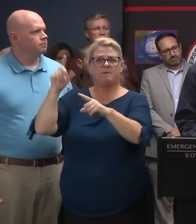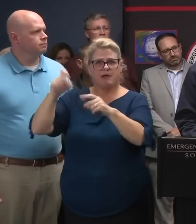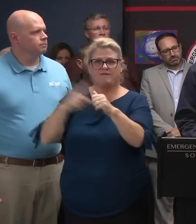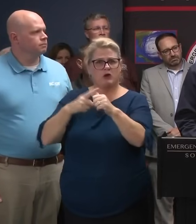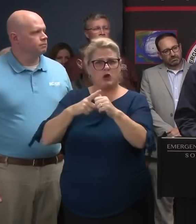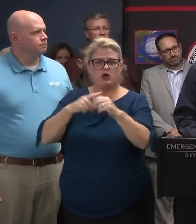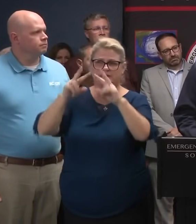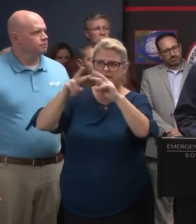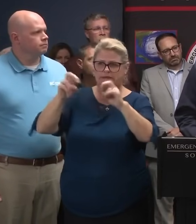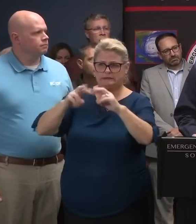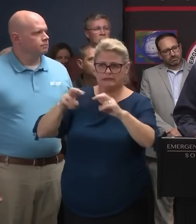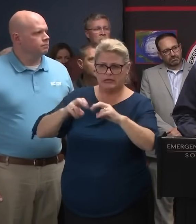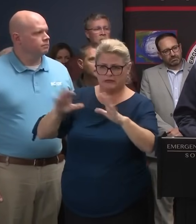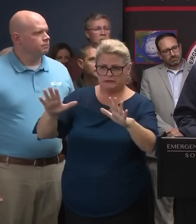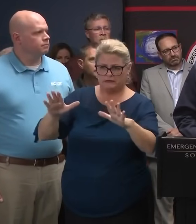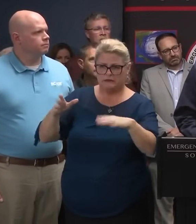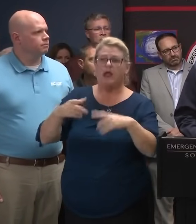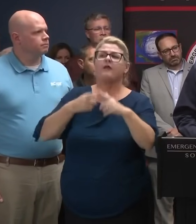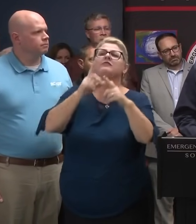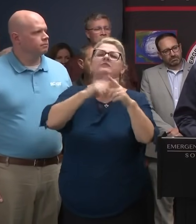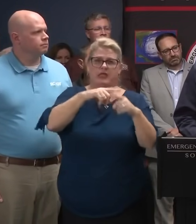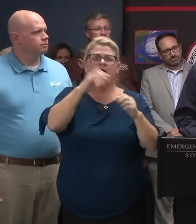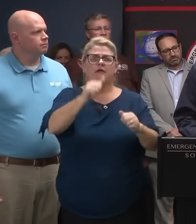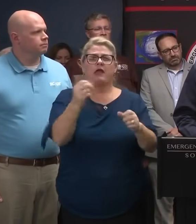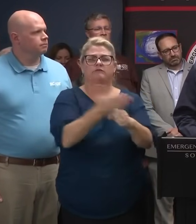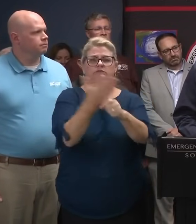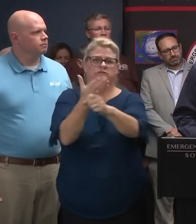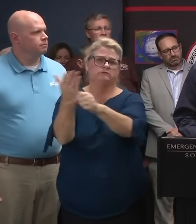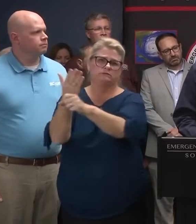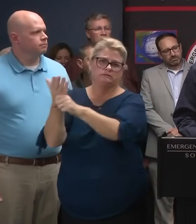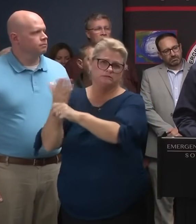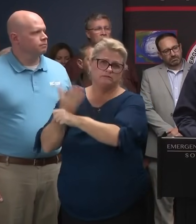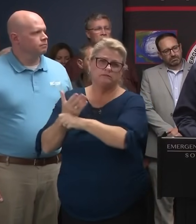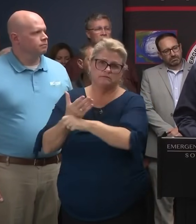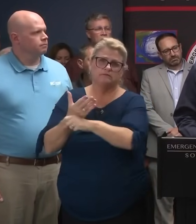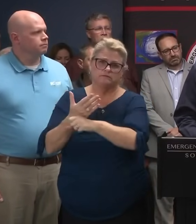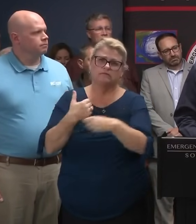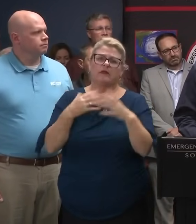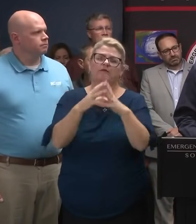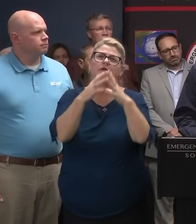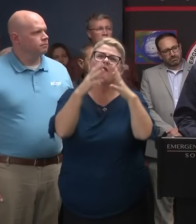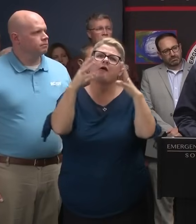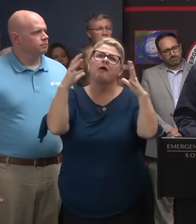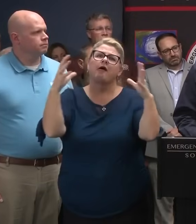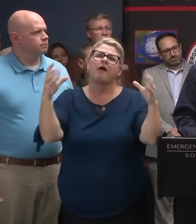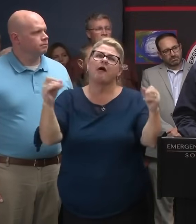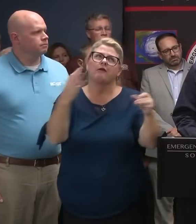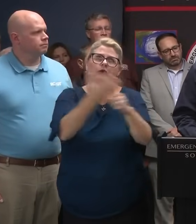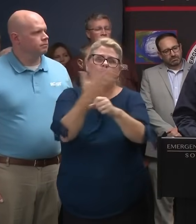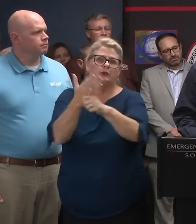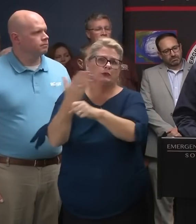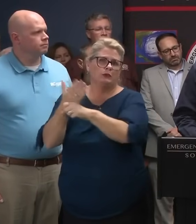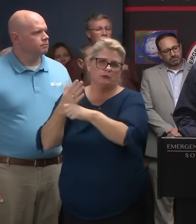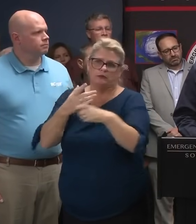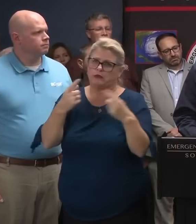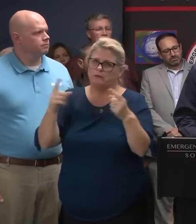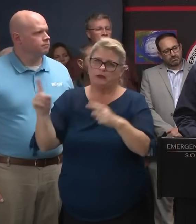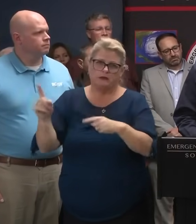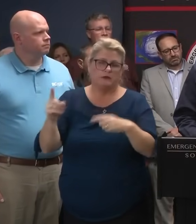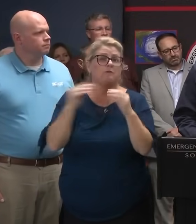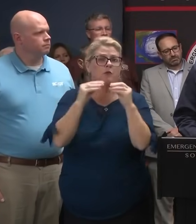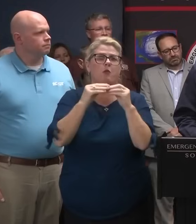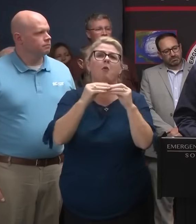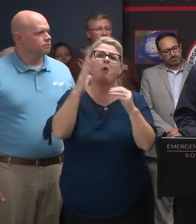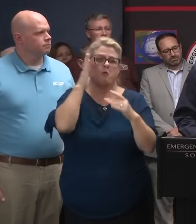assess that before the chainsaw crews can get in. And we have lots of chainsaws ready to go, and more are